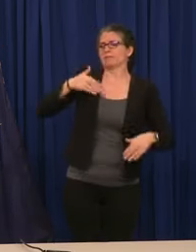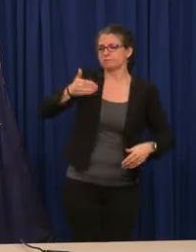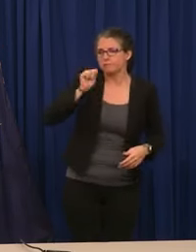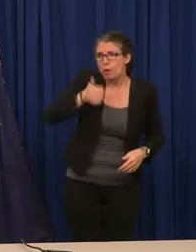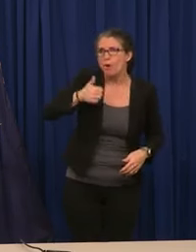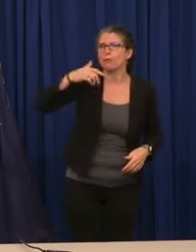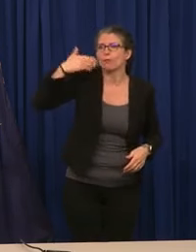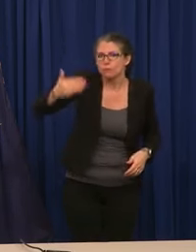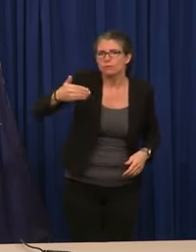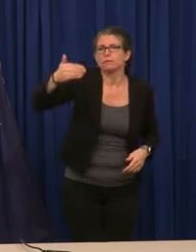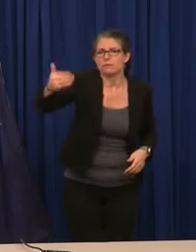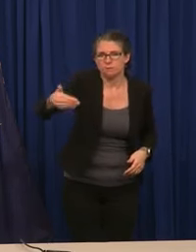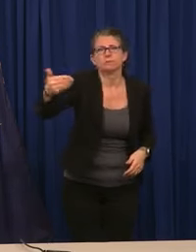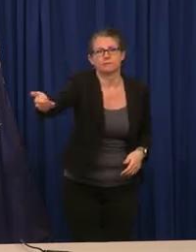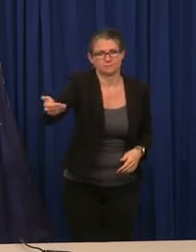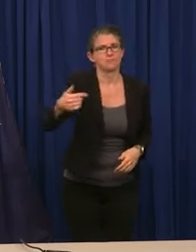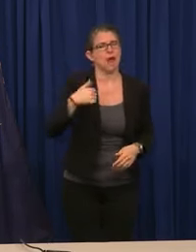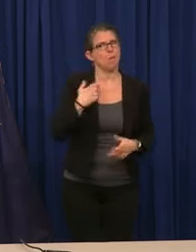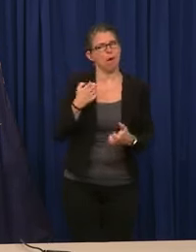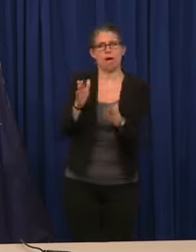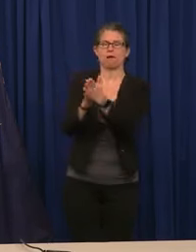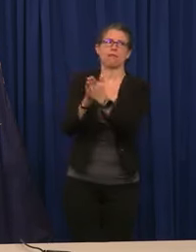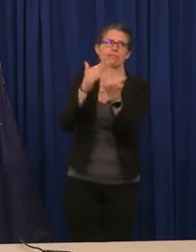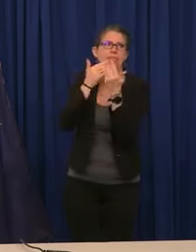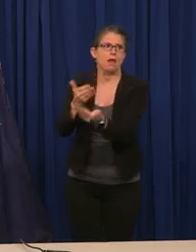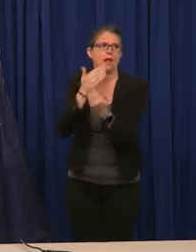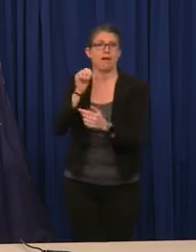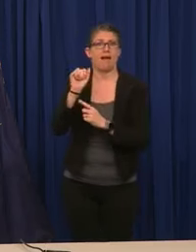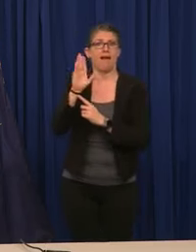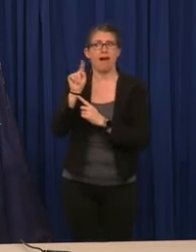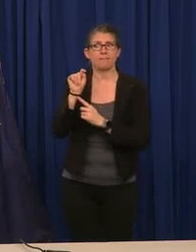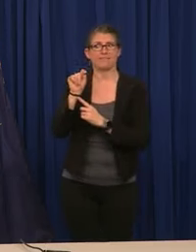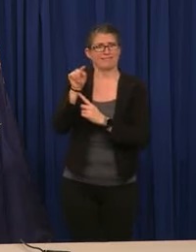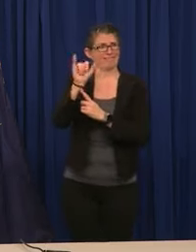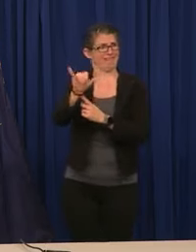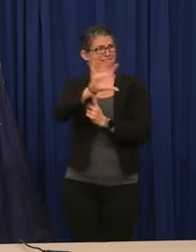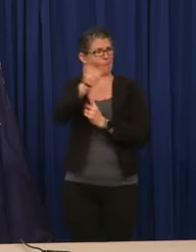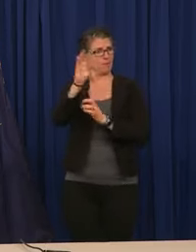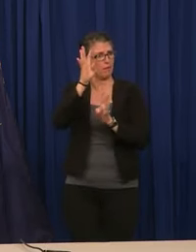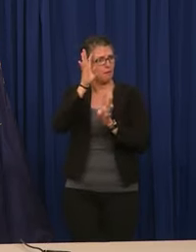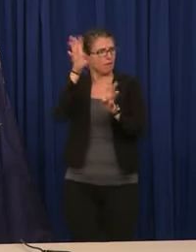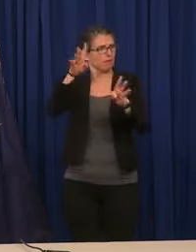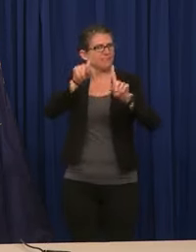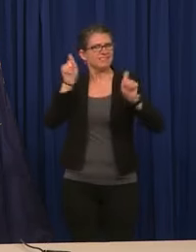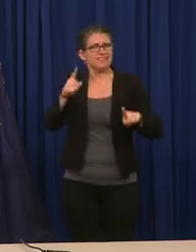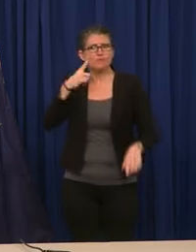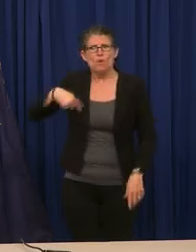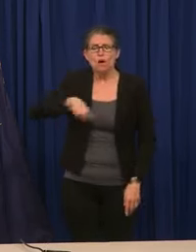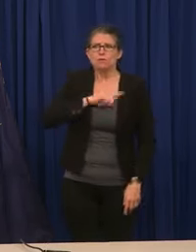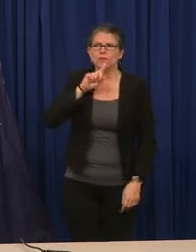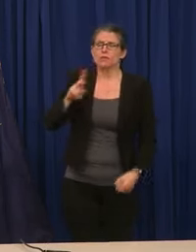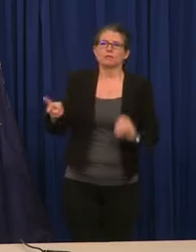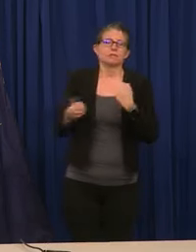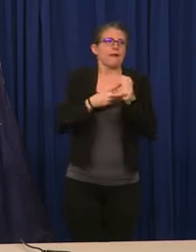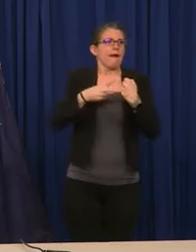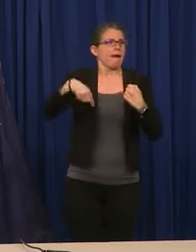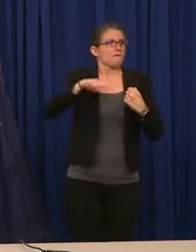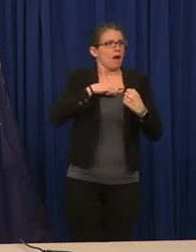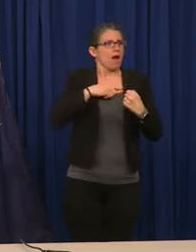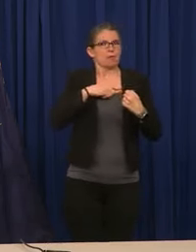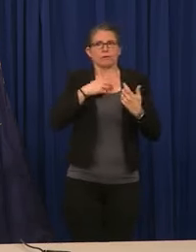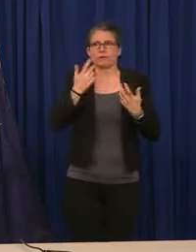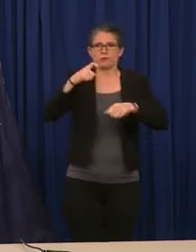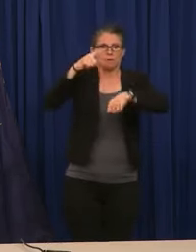these tests. As I've mentioned, the benefits of this test will be manifold across the system for patients,